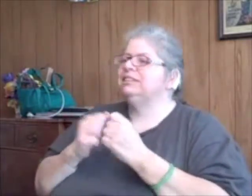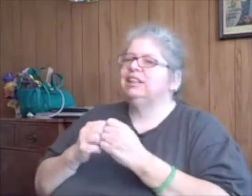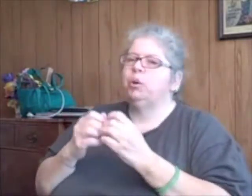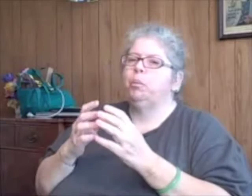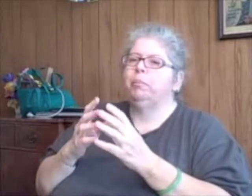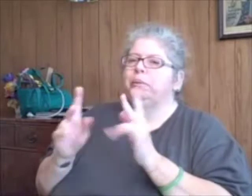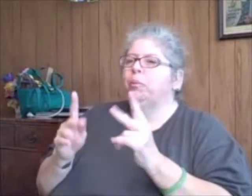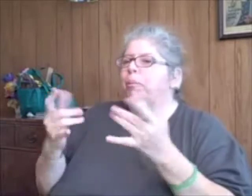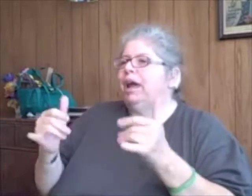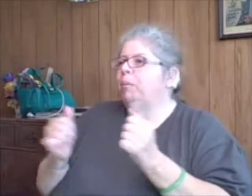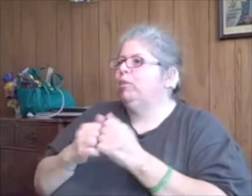children.